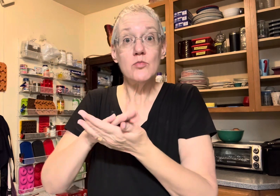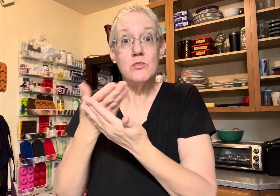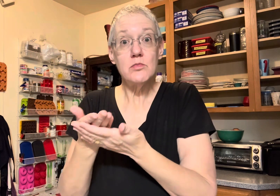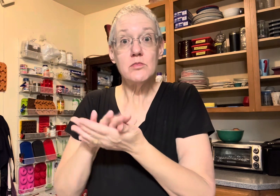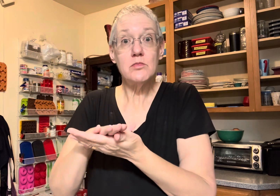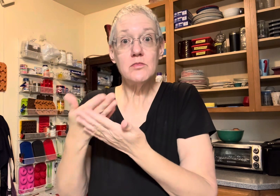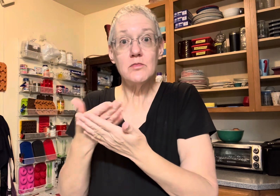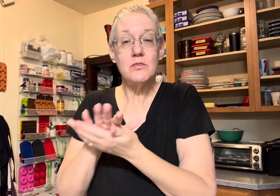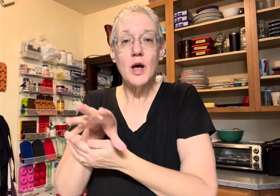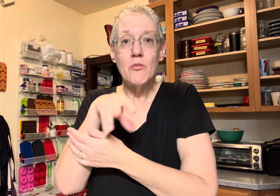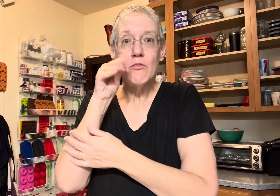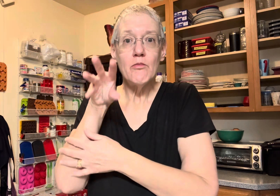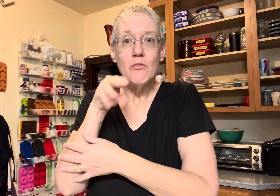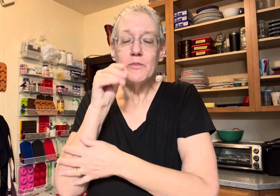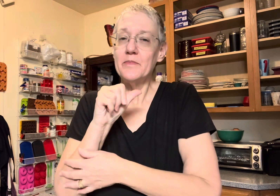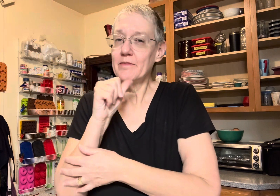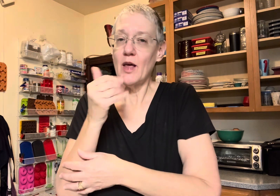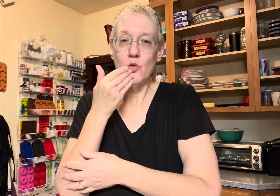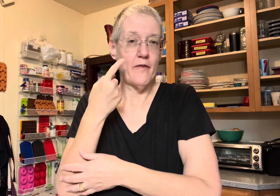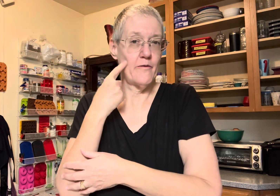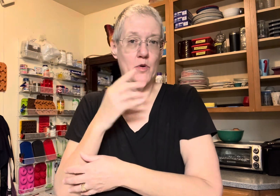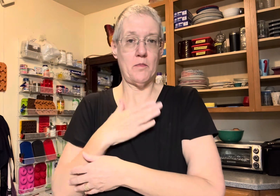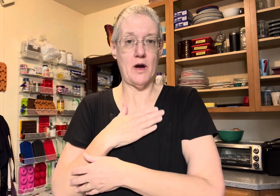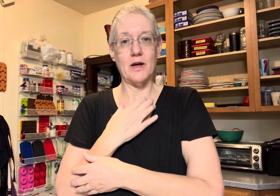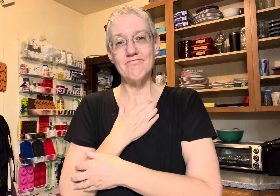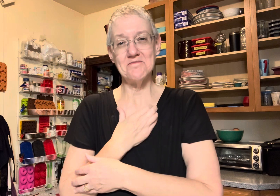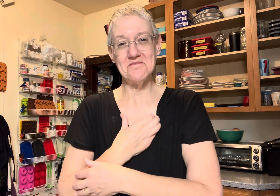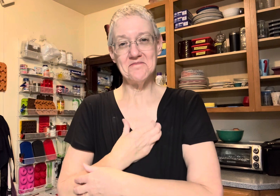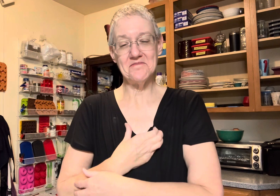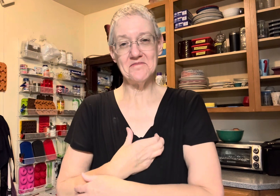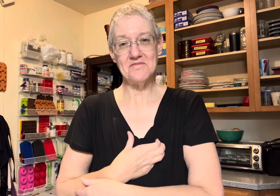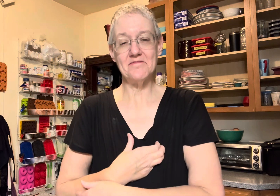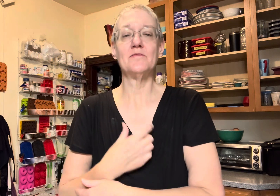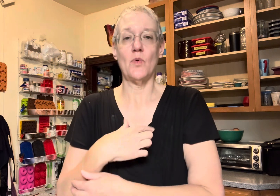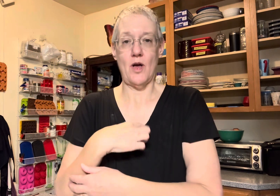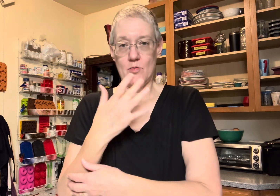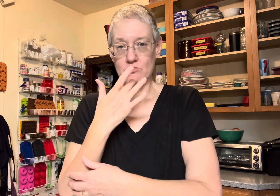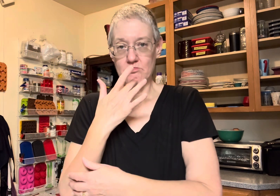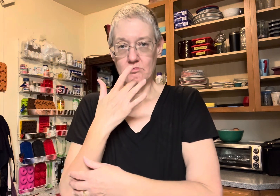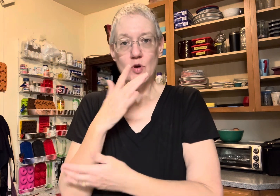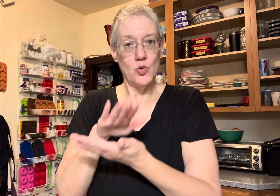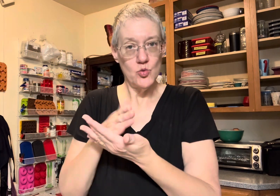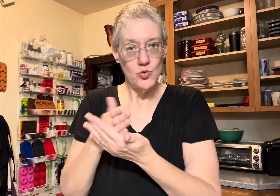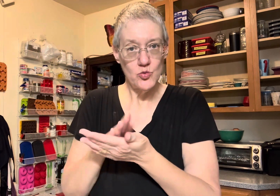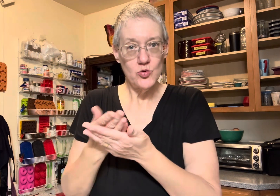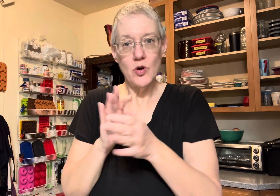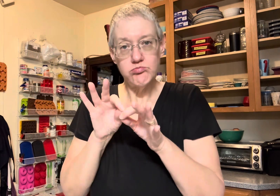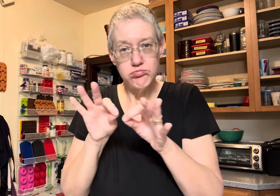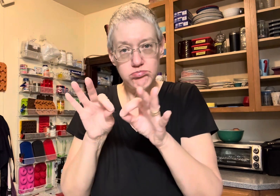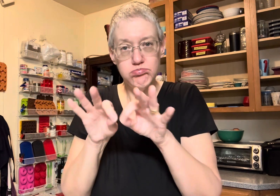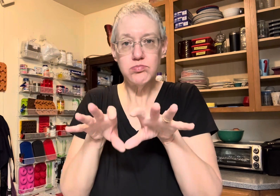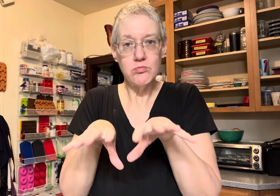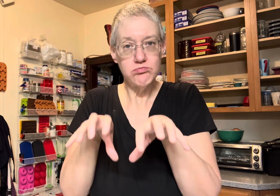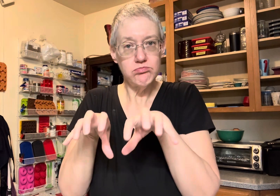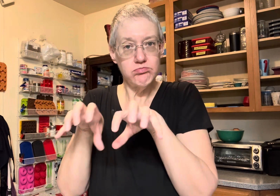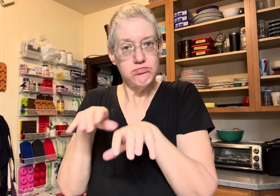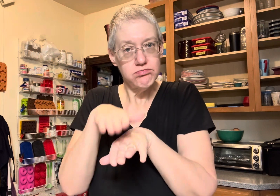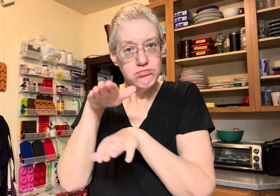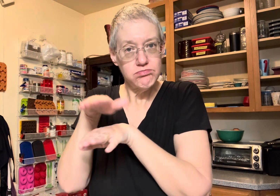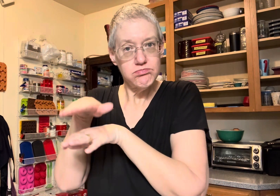I baked those every day and smelled those aromas, it would increase my cravings. I prefer to